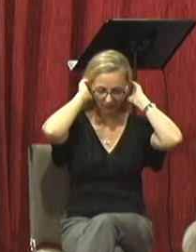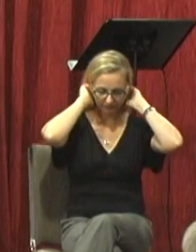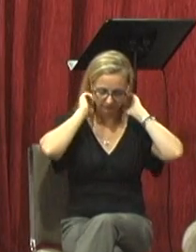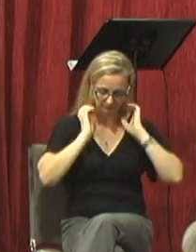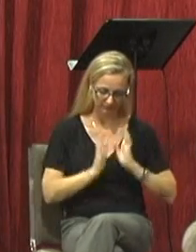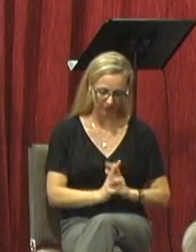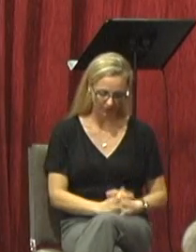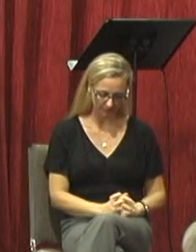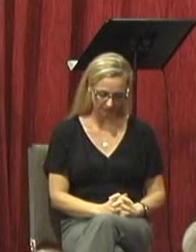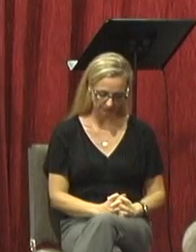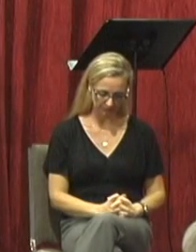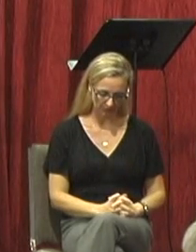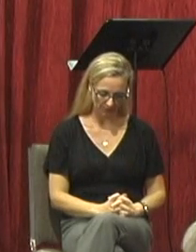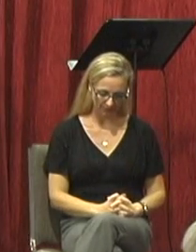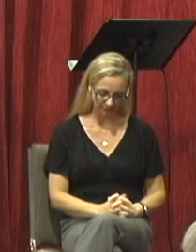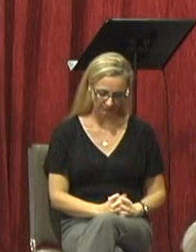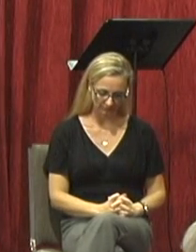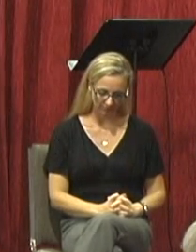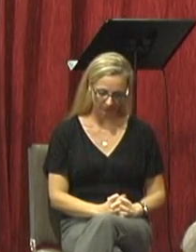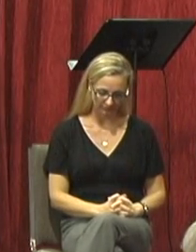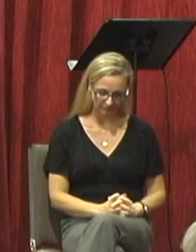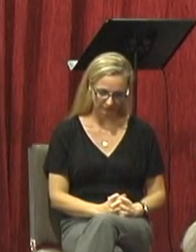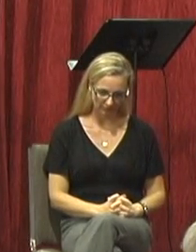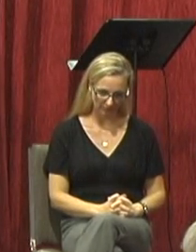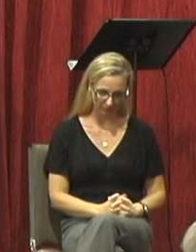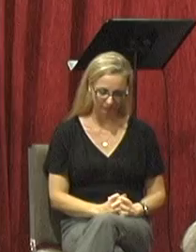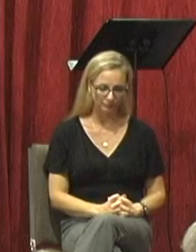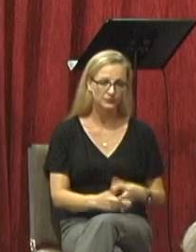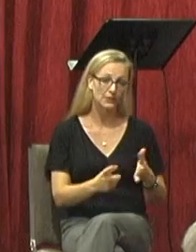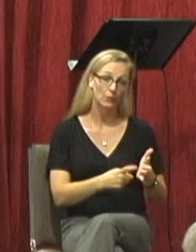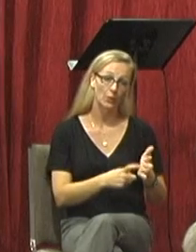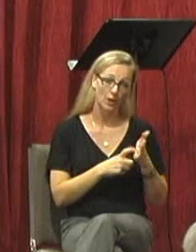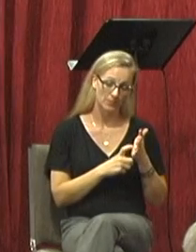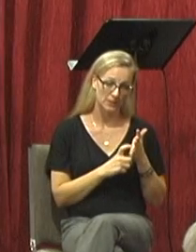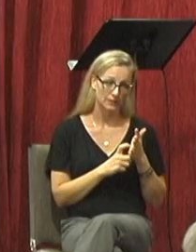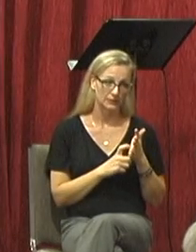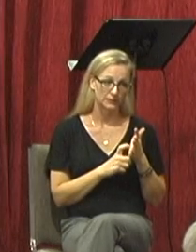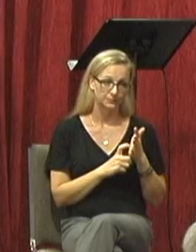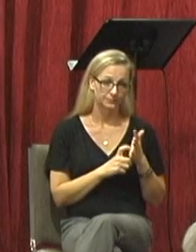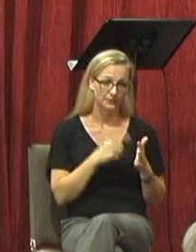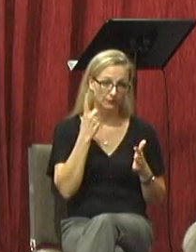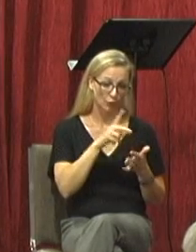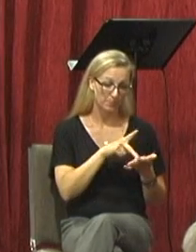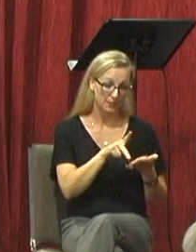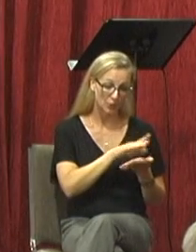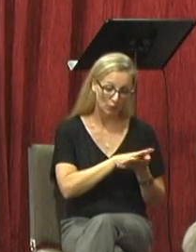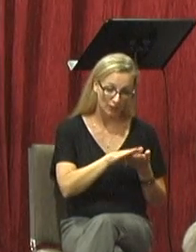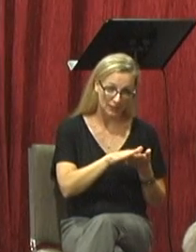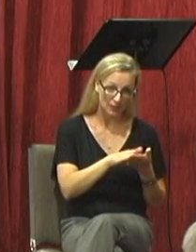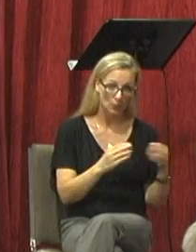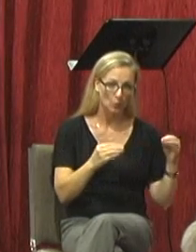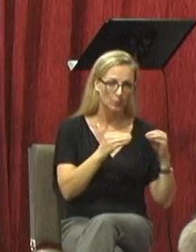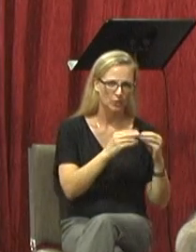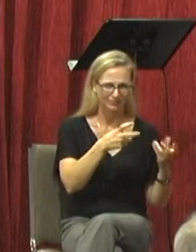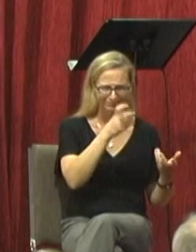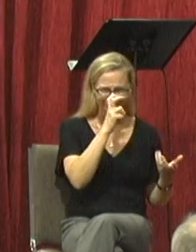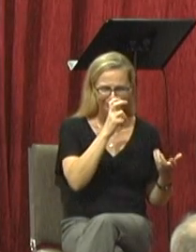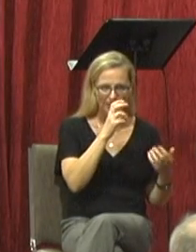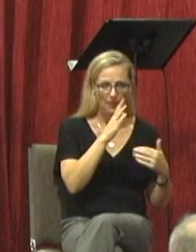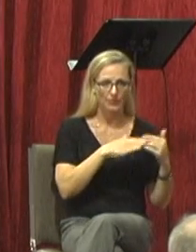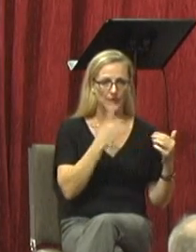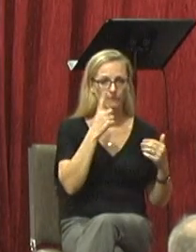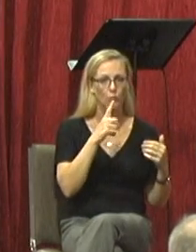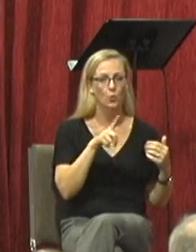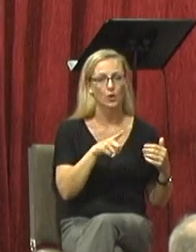that? Okay. And the requirements for purity were more stringent than for